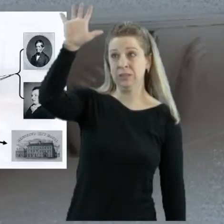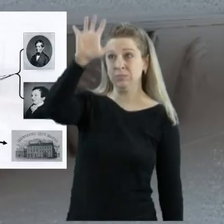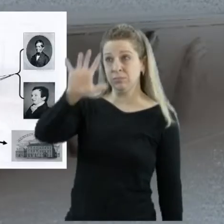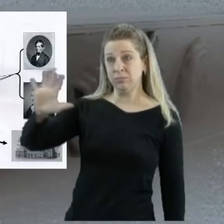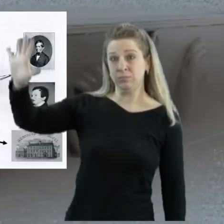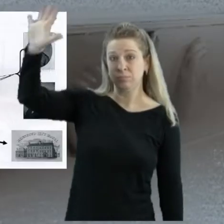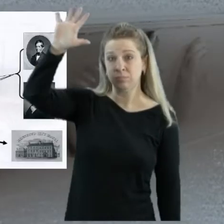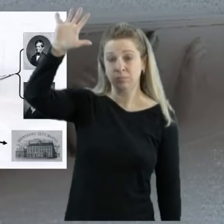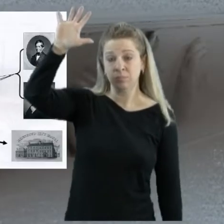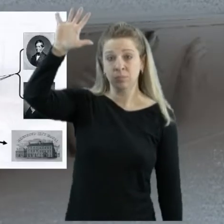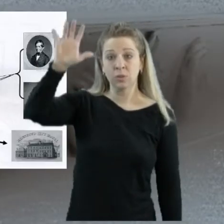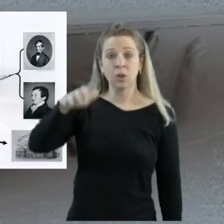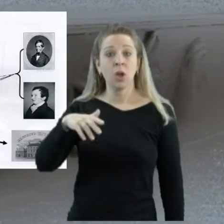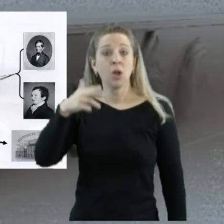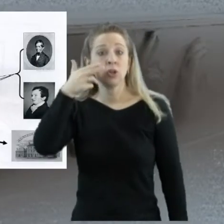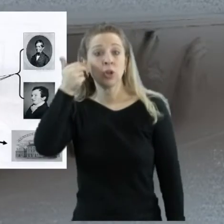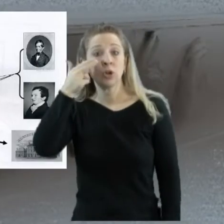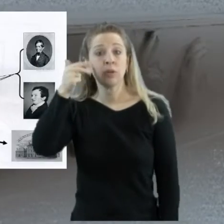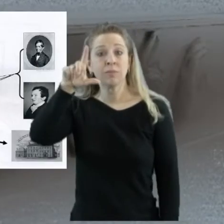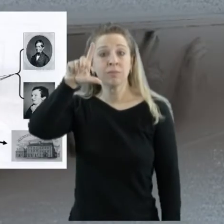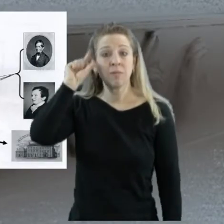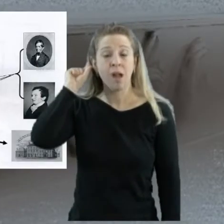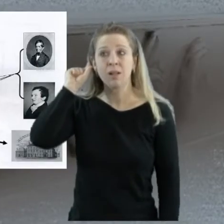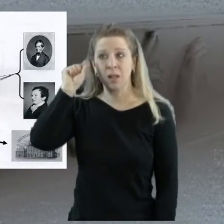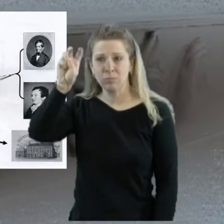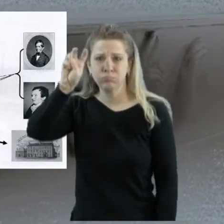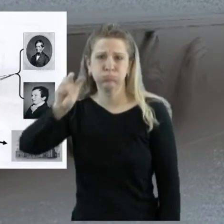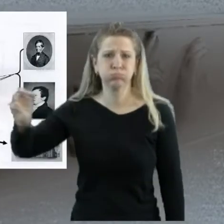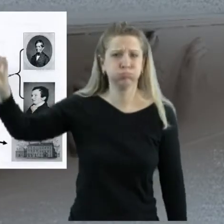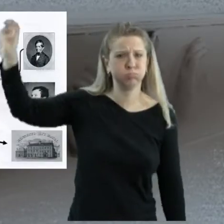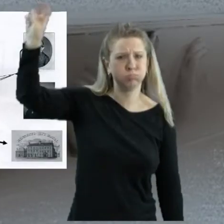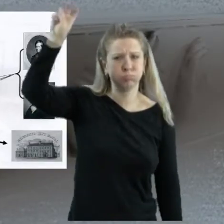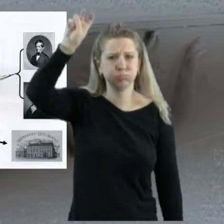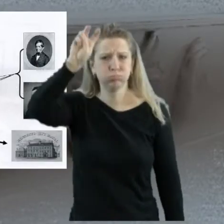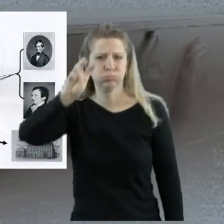Gallaudet and Claire traveled to many other places in the Northeast.